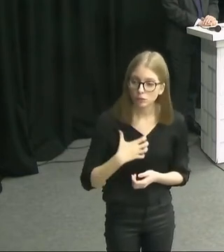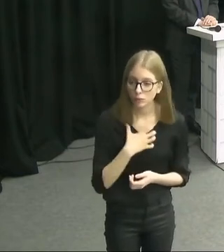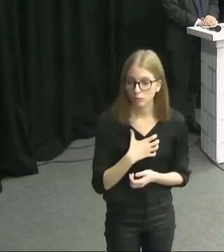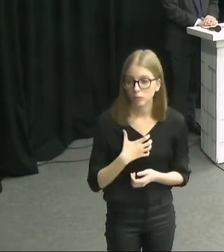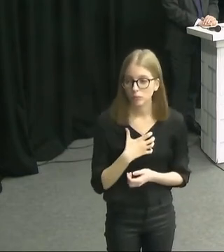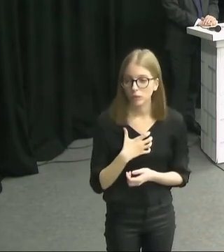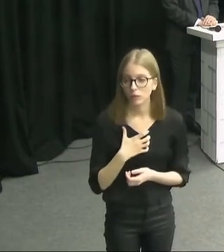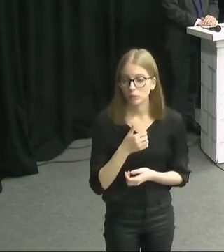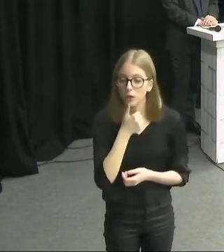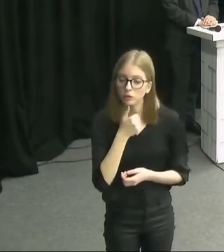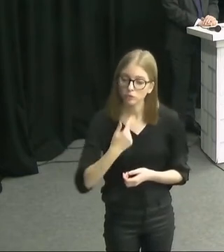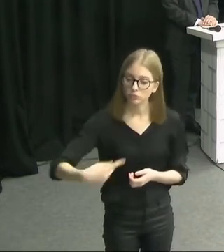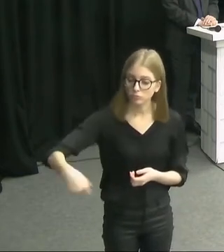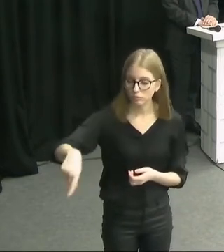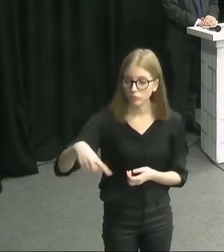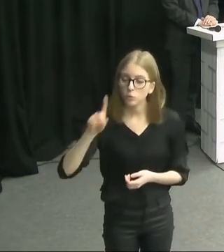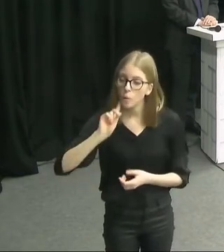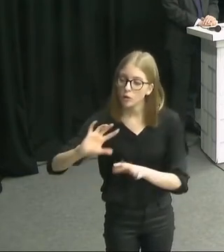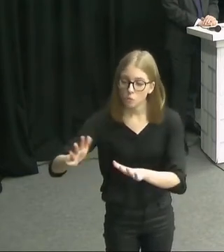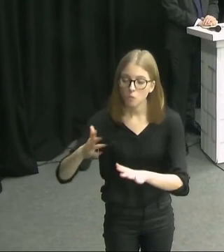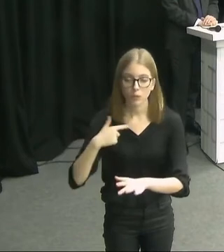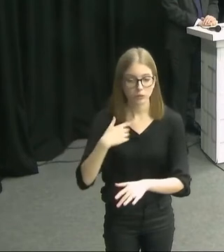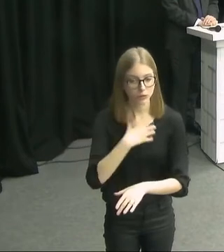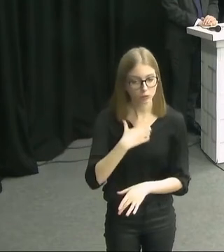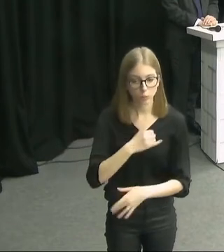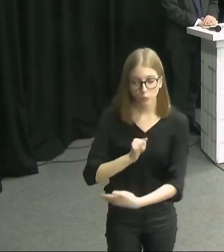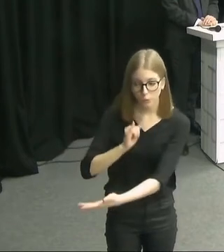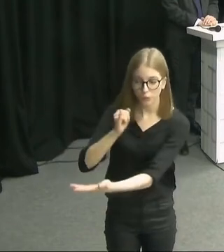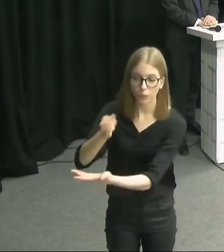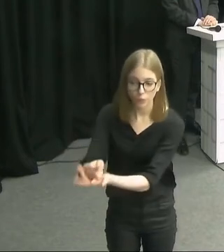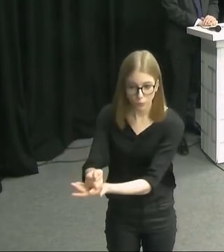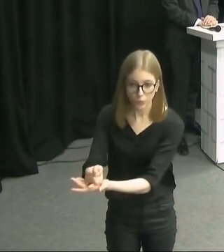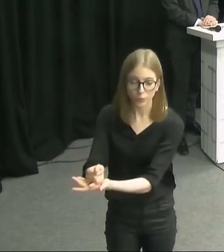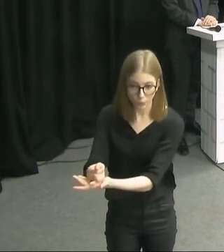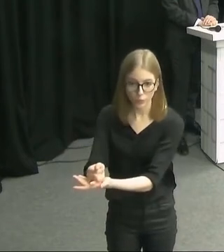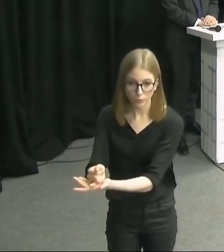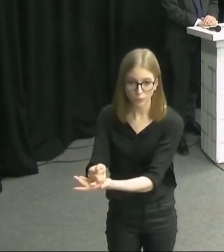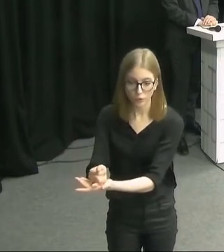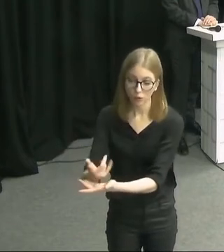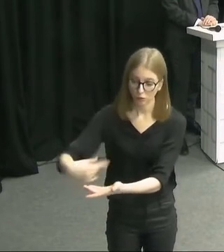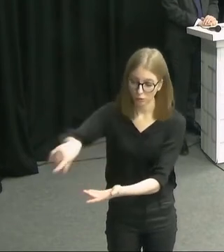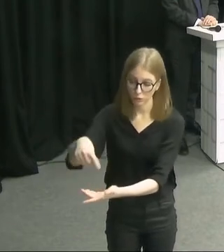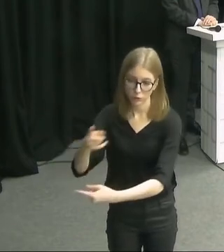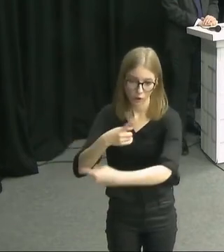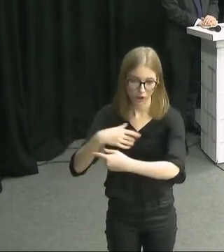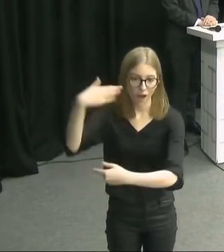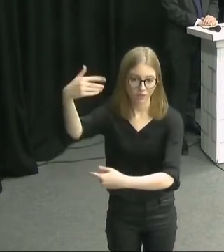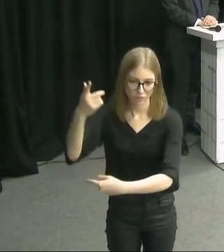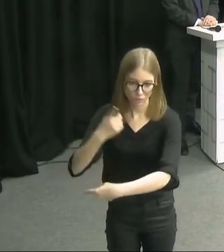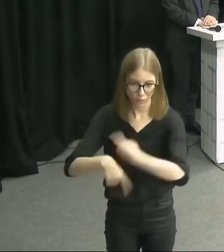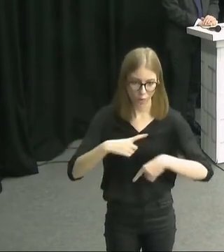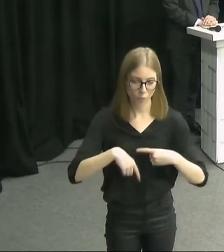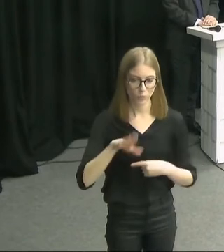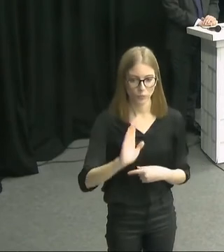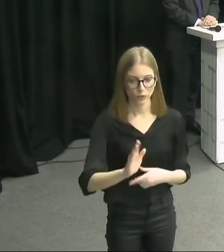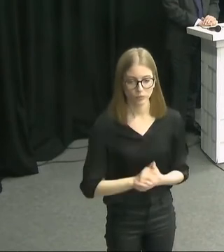Thank you very much. Thank you all the candidates for answering the three questions. Now,